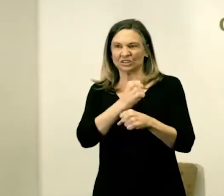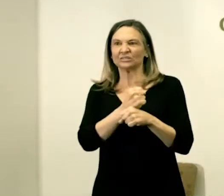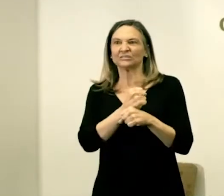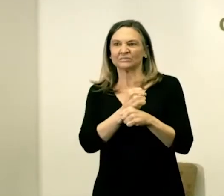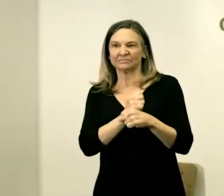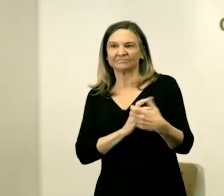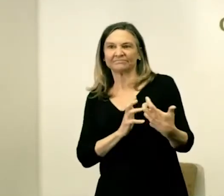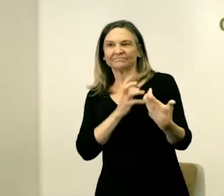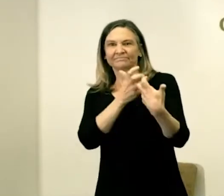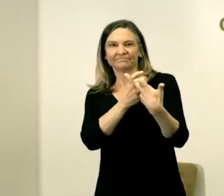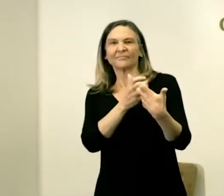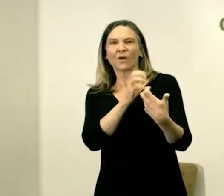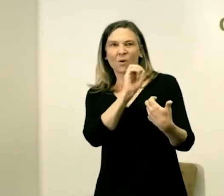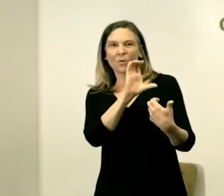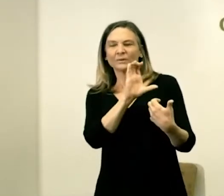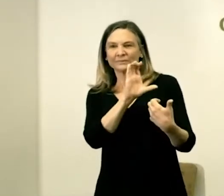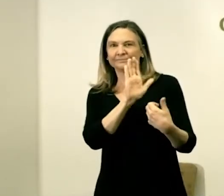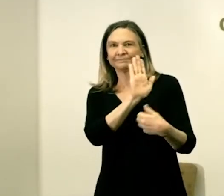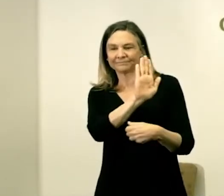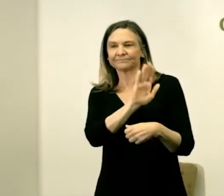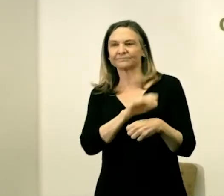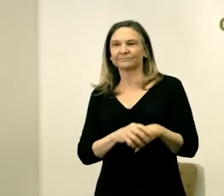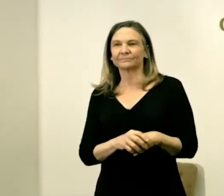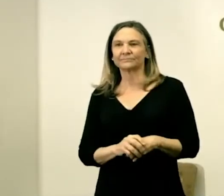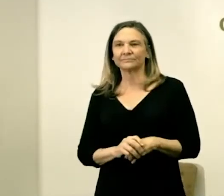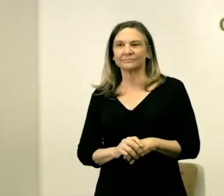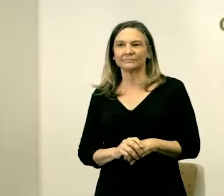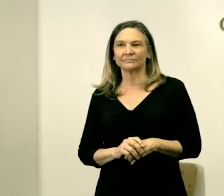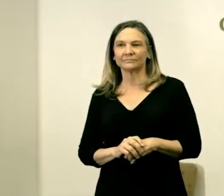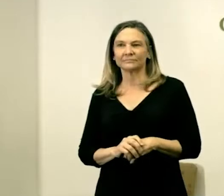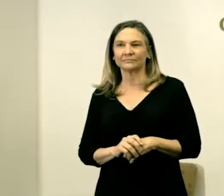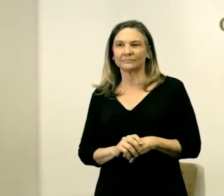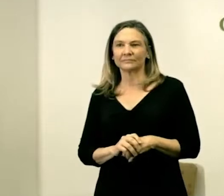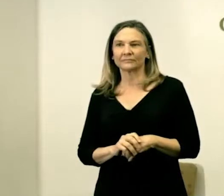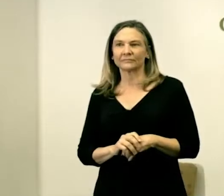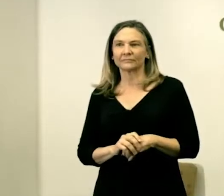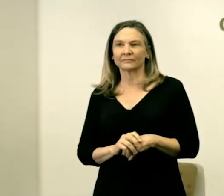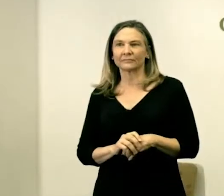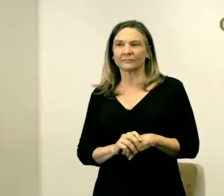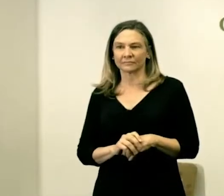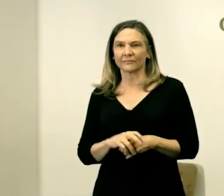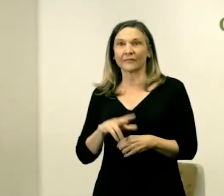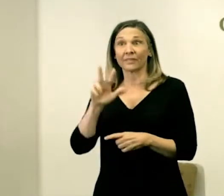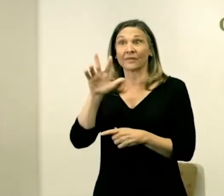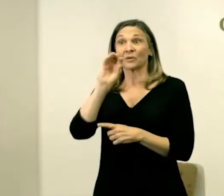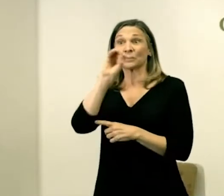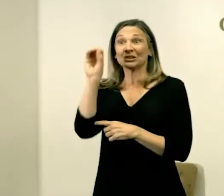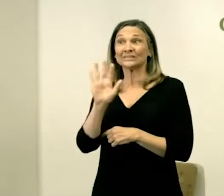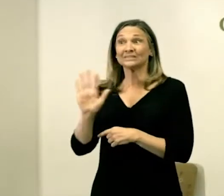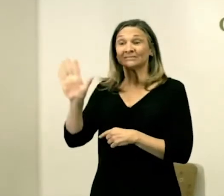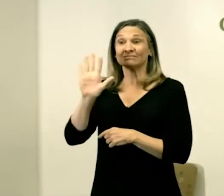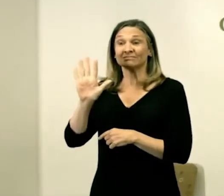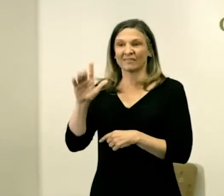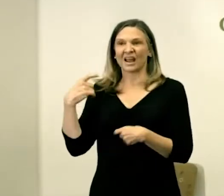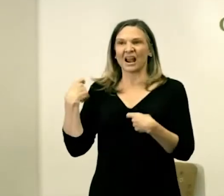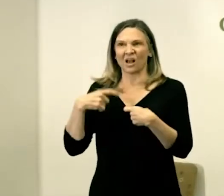at least 35% of the residents are Latinos, and the hardest hit population, and one